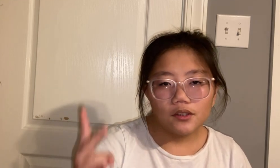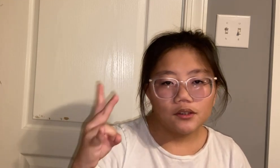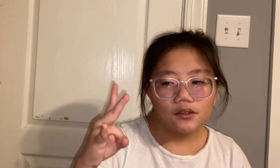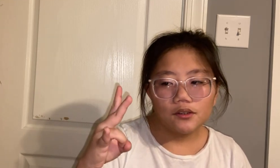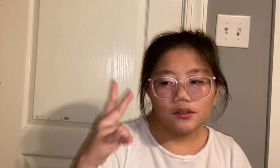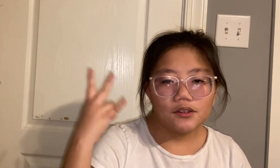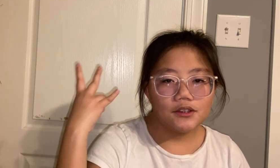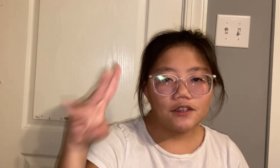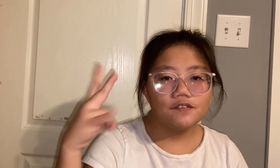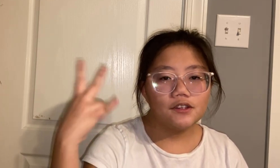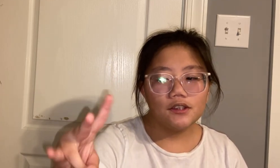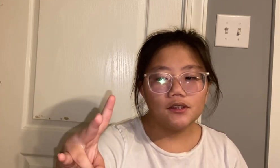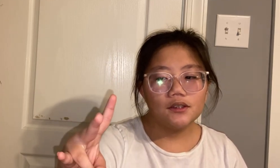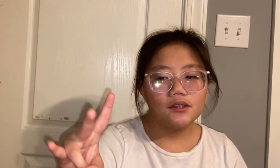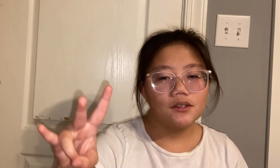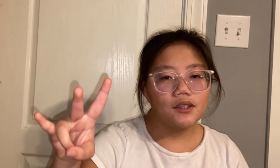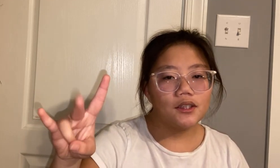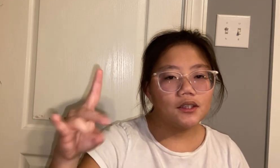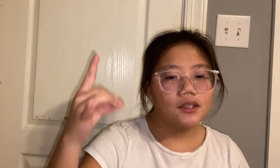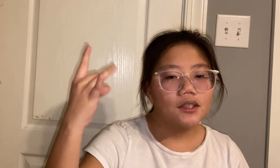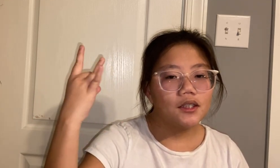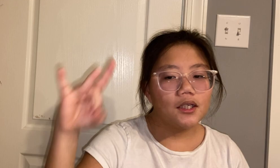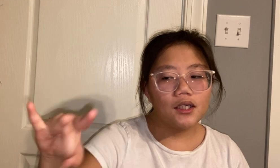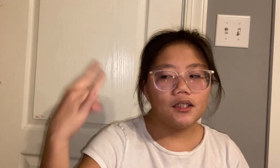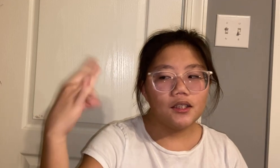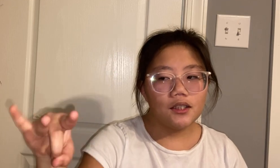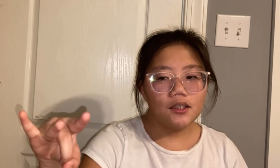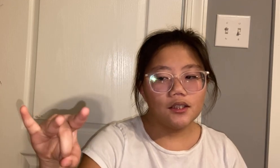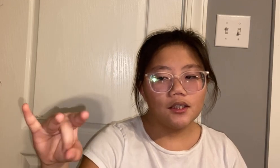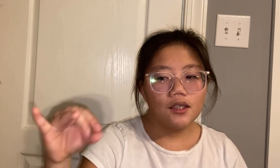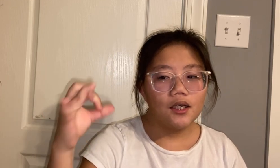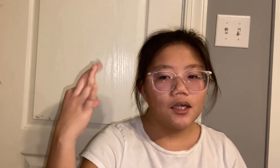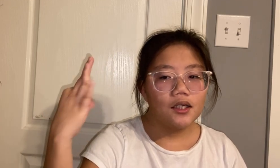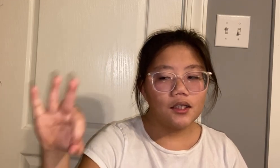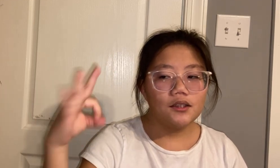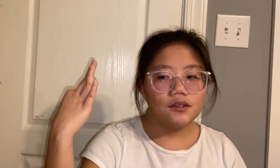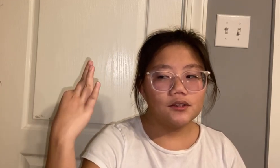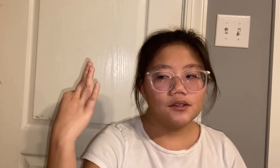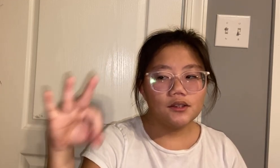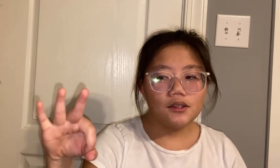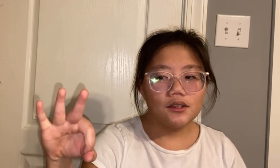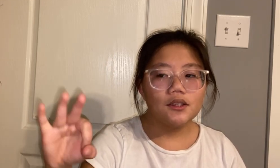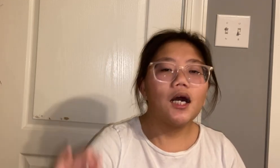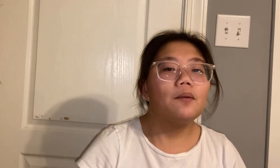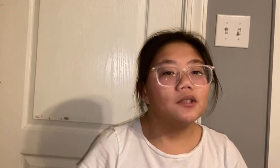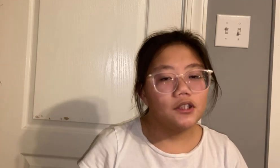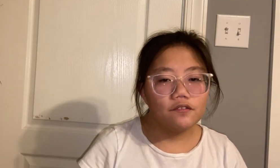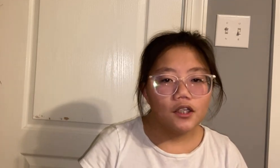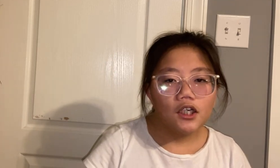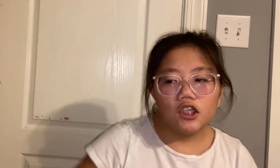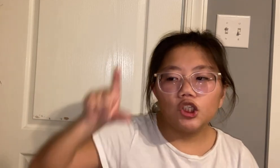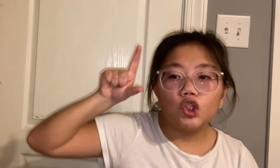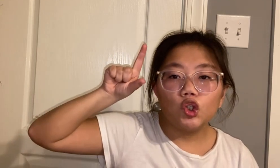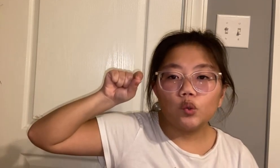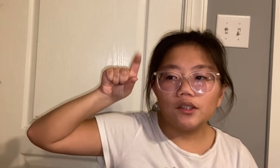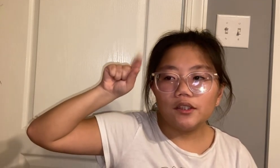seventeen i think eighteen nineteen i believe and then twenty